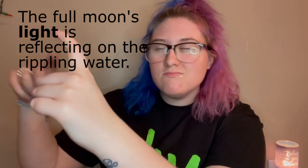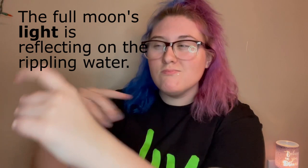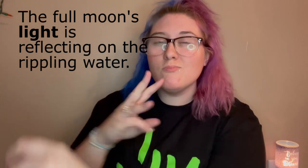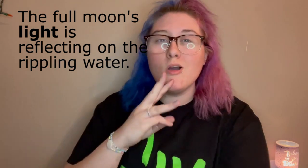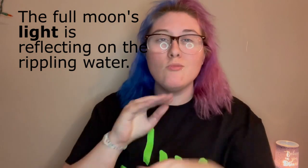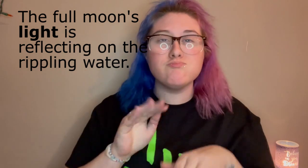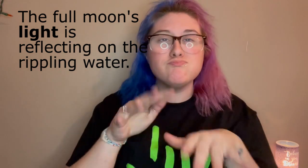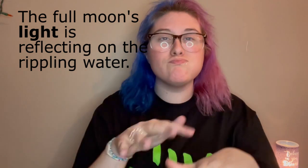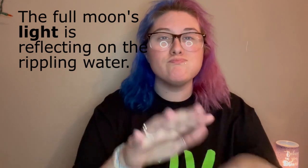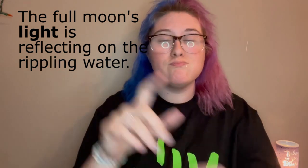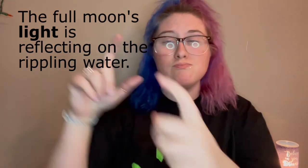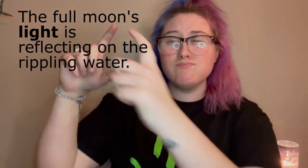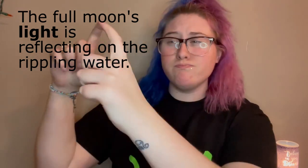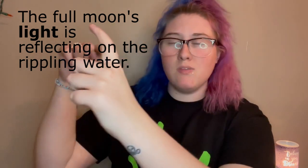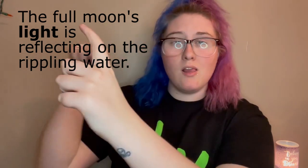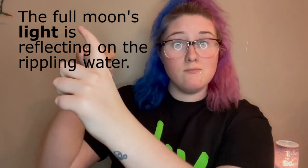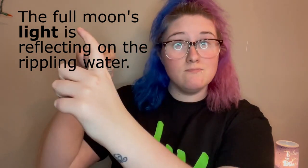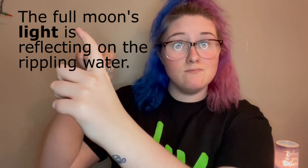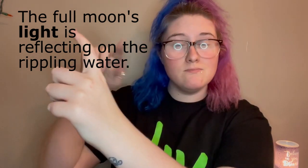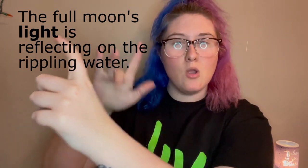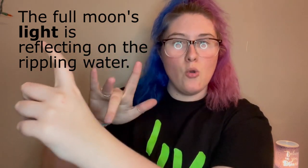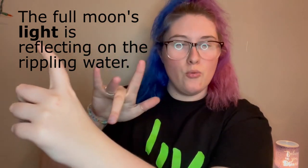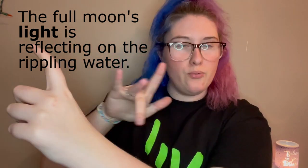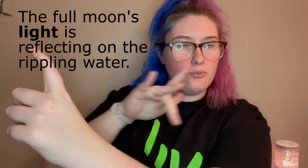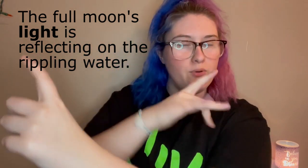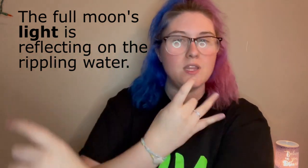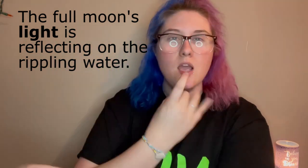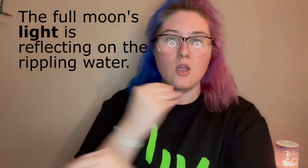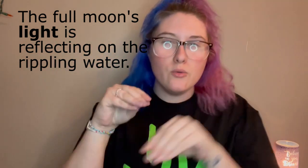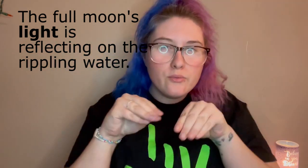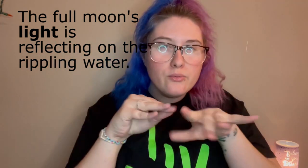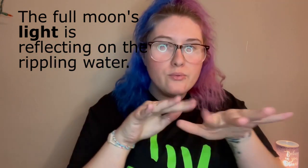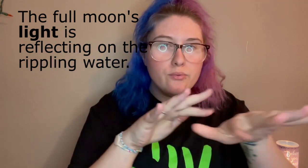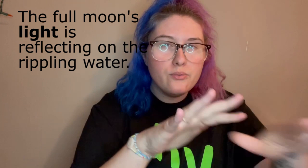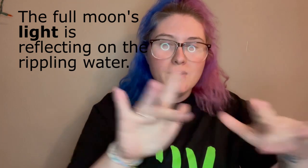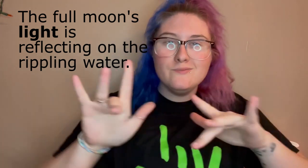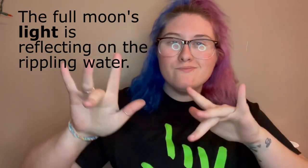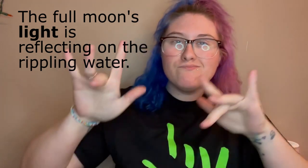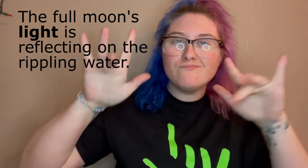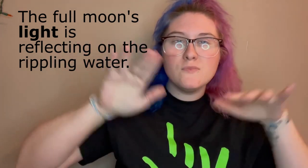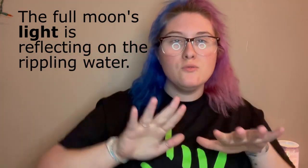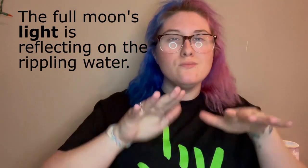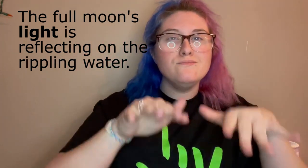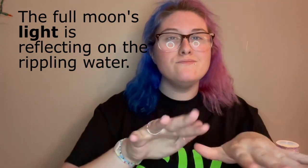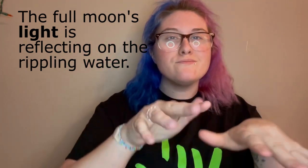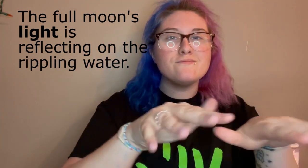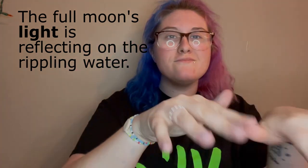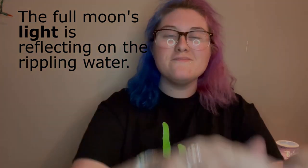the light from a large full moon glistens over the